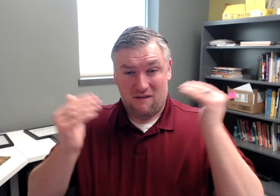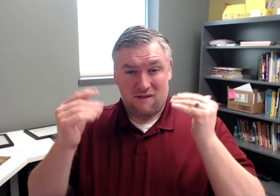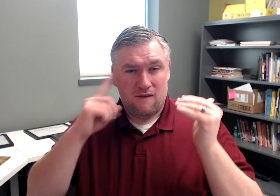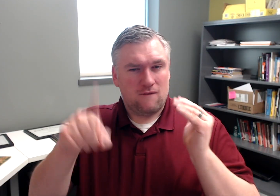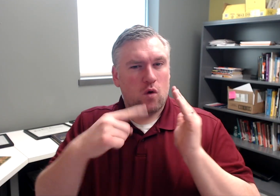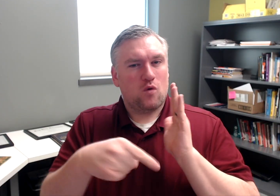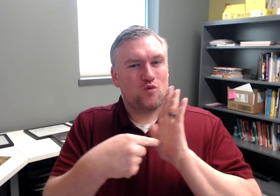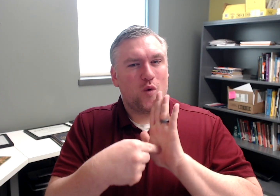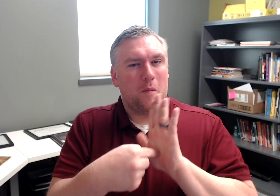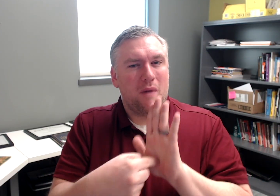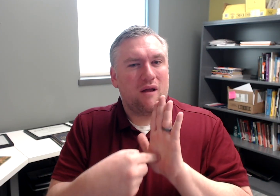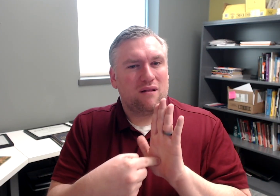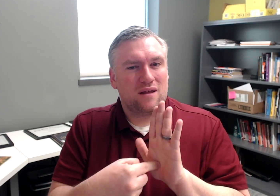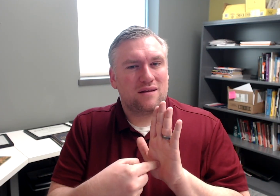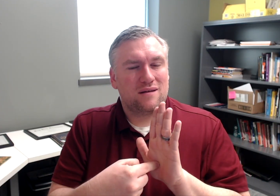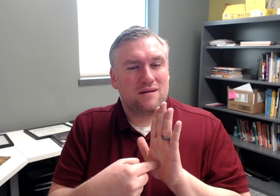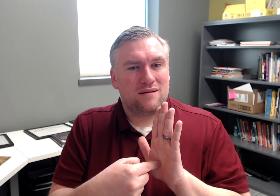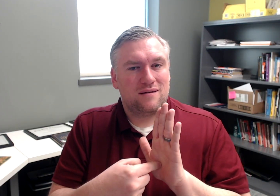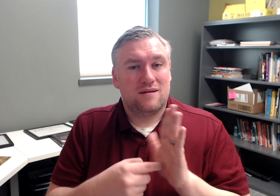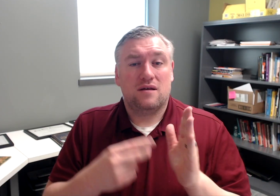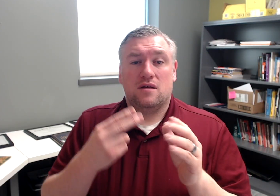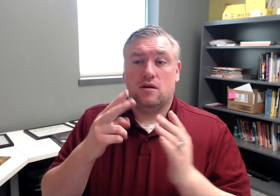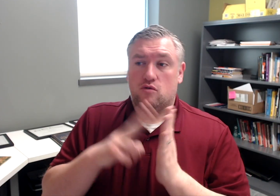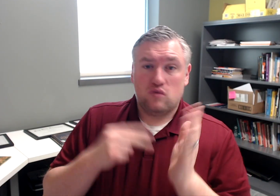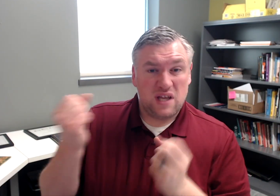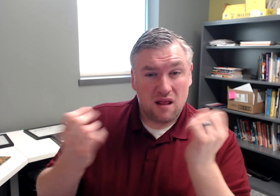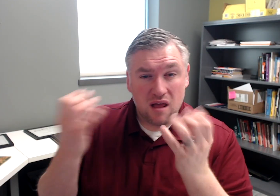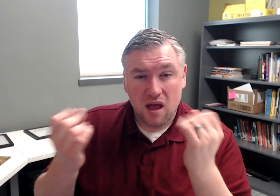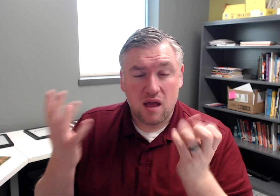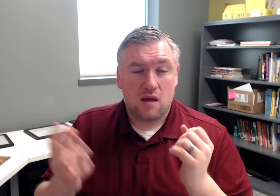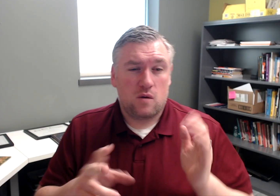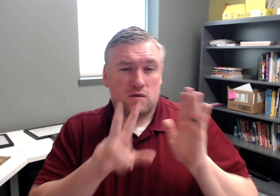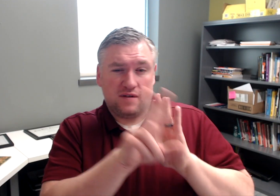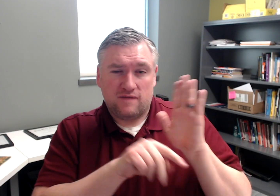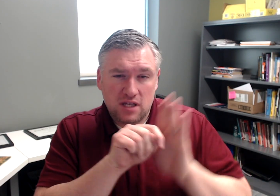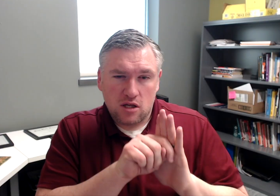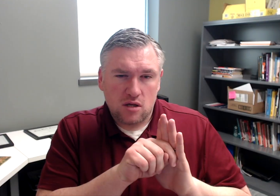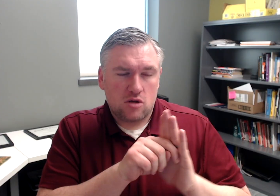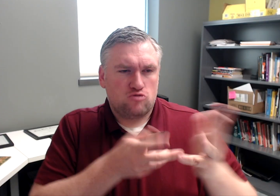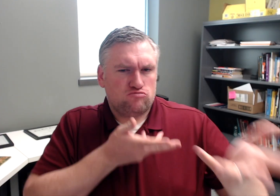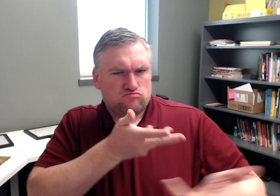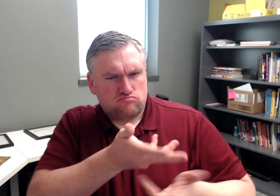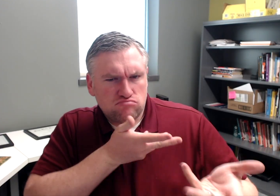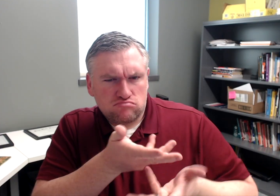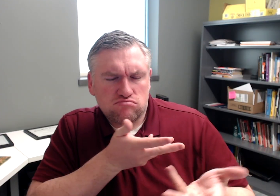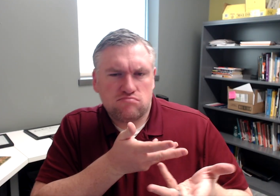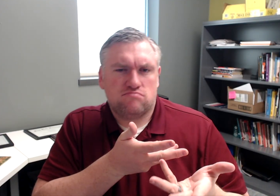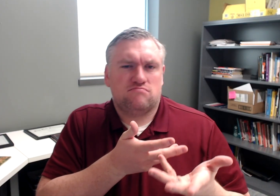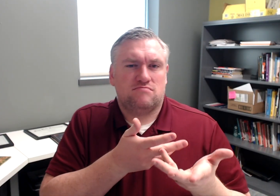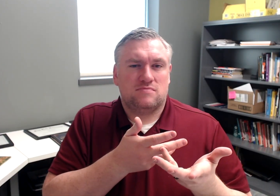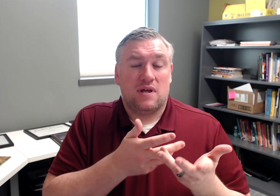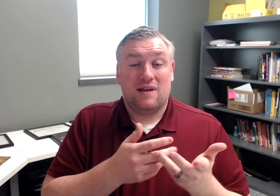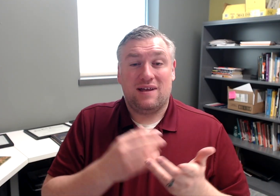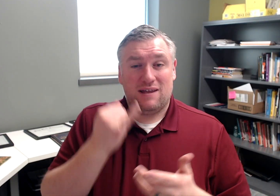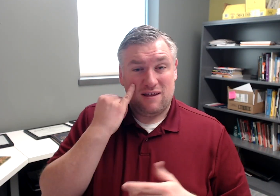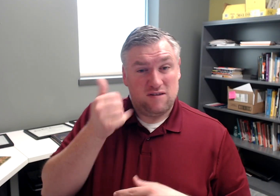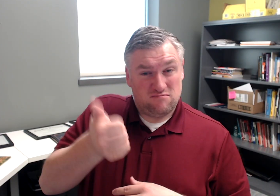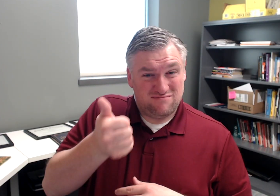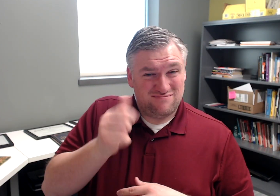Use deaf adults, number 3, as role models for read alouds, videos, interactions.